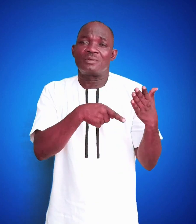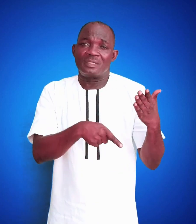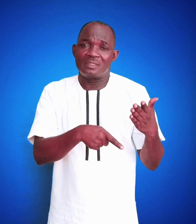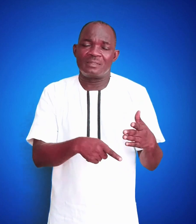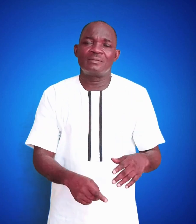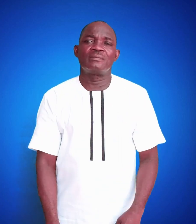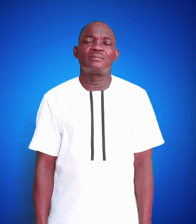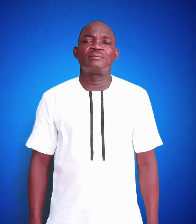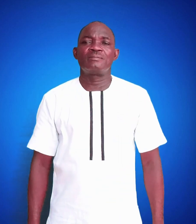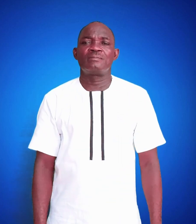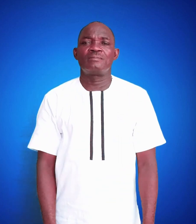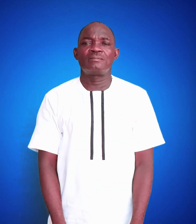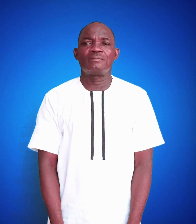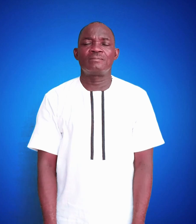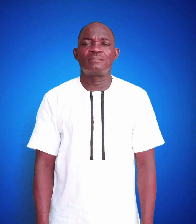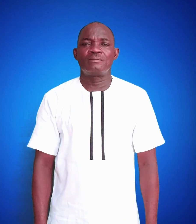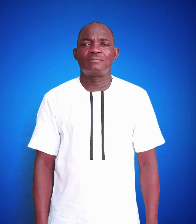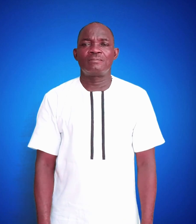Responsibilities.